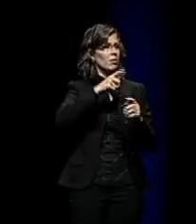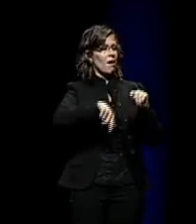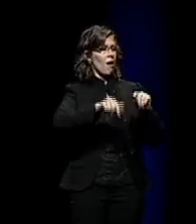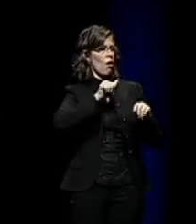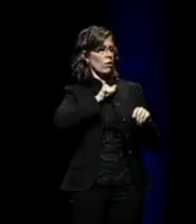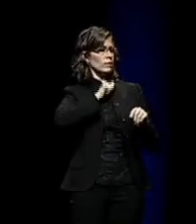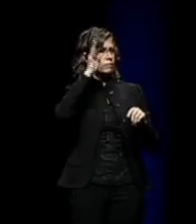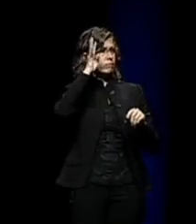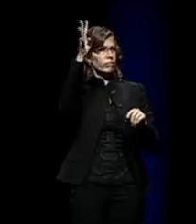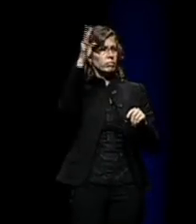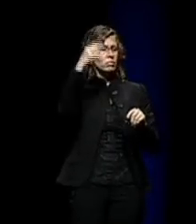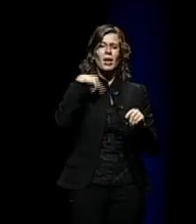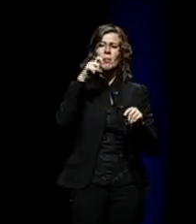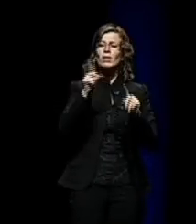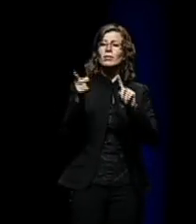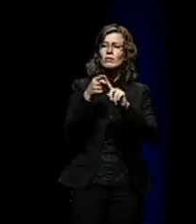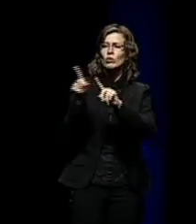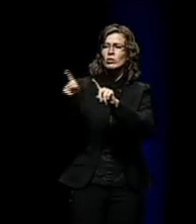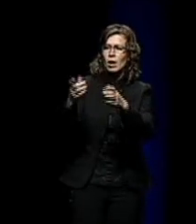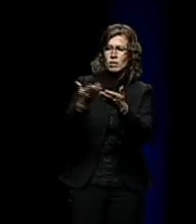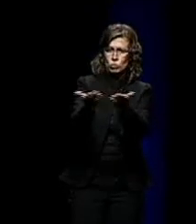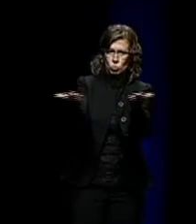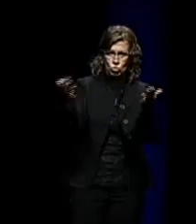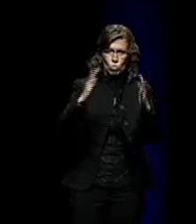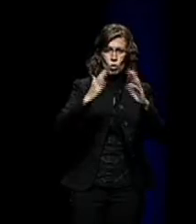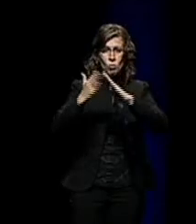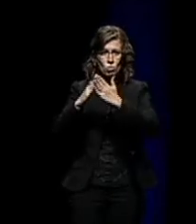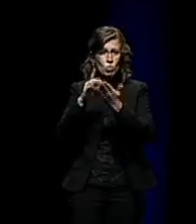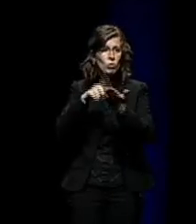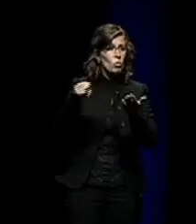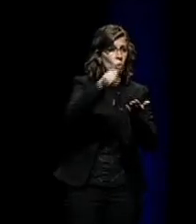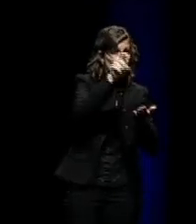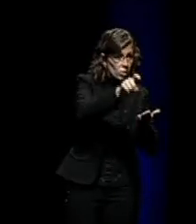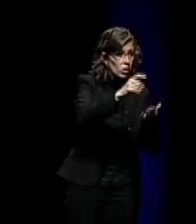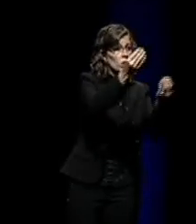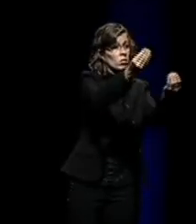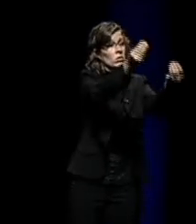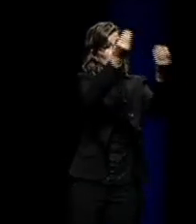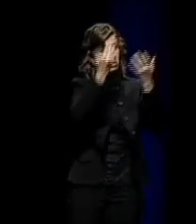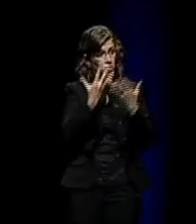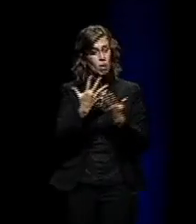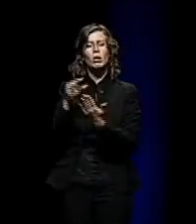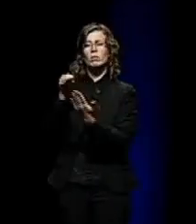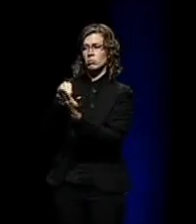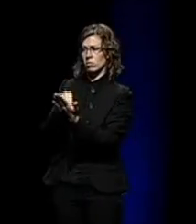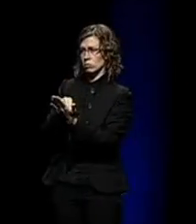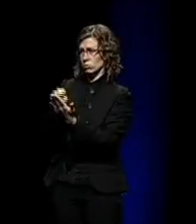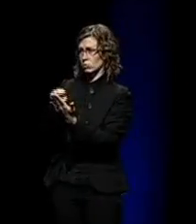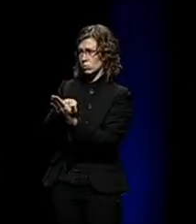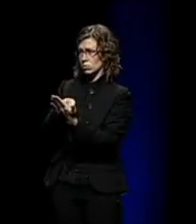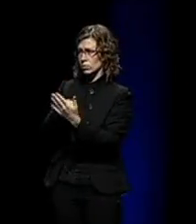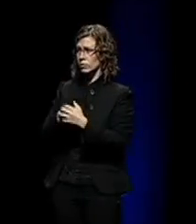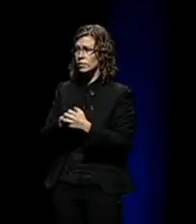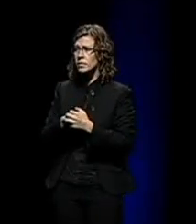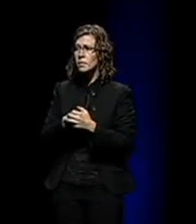have to find out from the community what's really needed. Then we have testing objectives. Resolve concerns about appropriate and fairness of